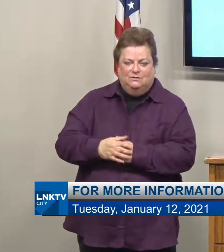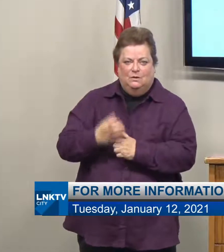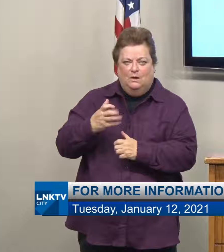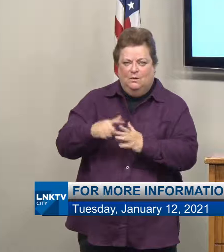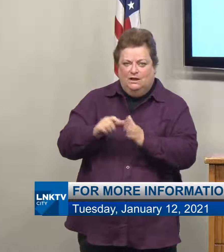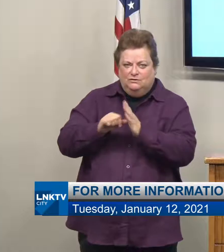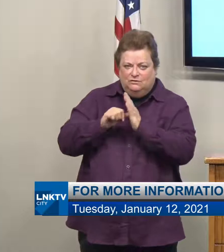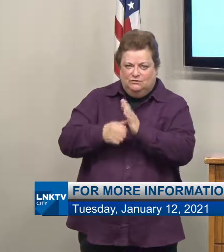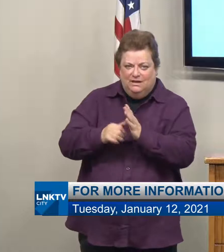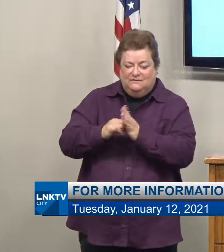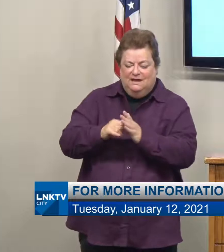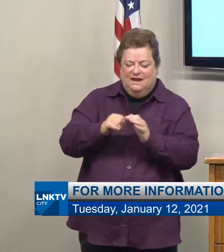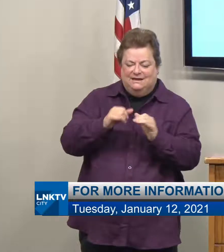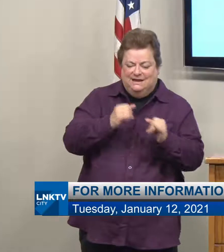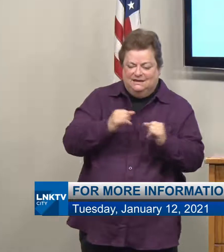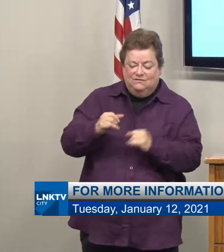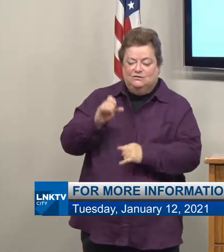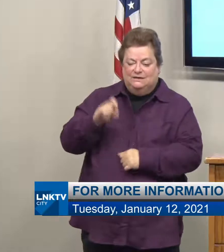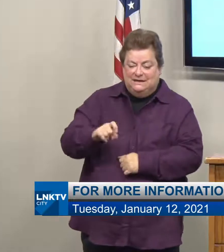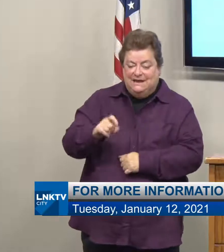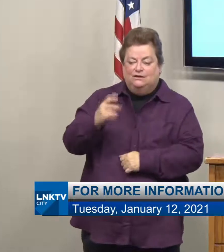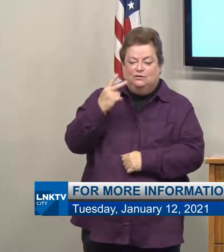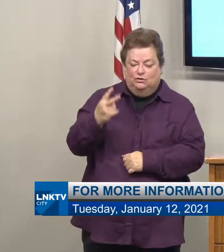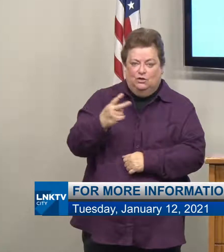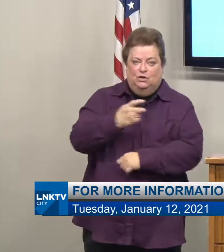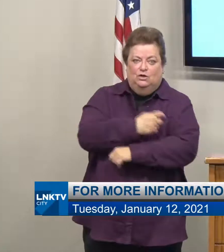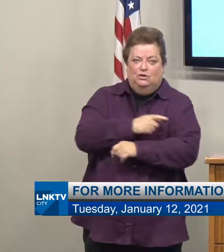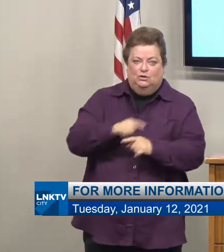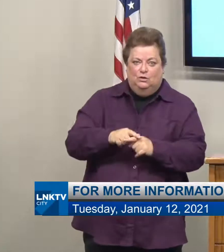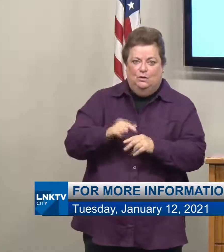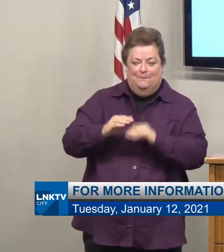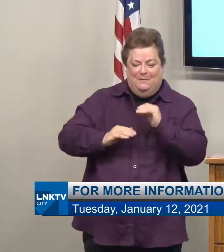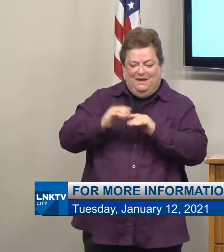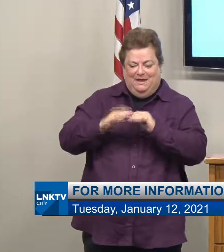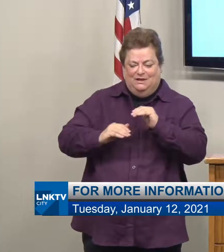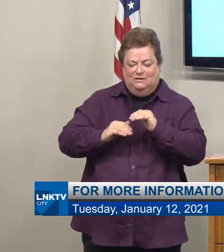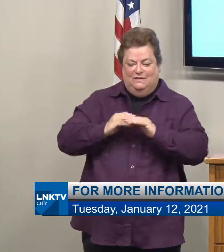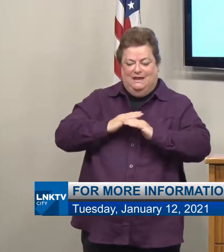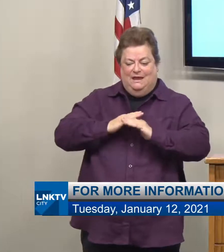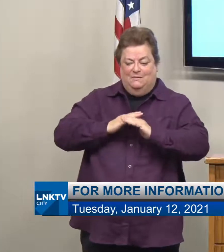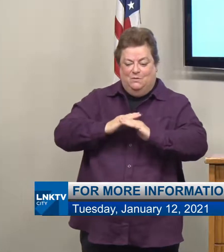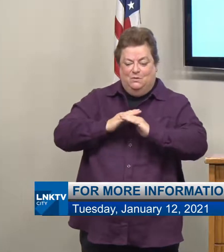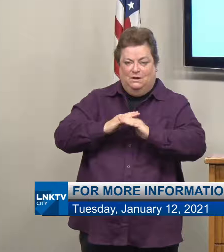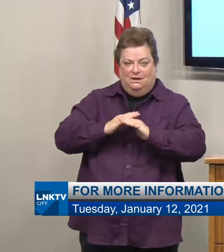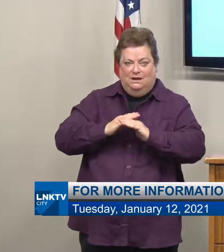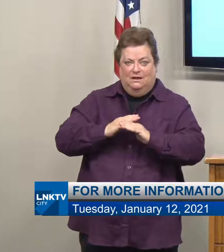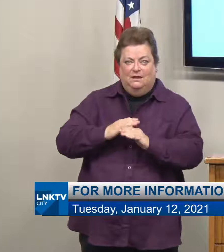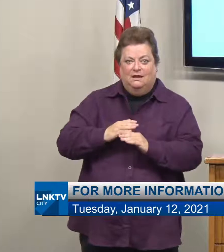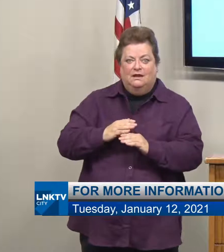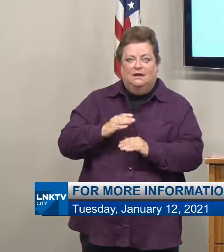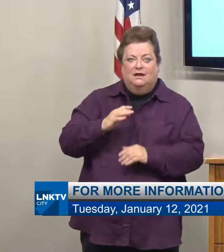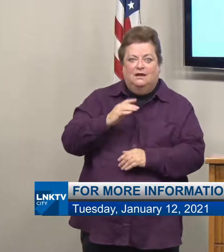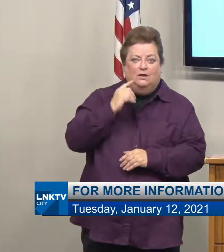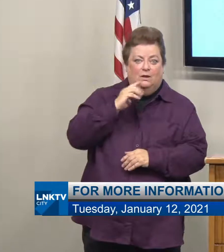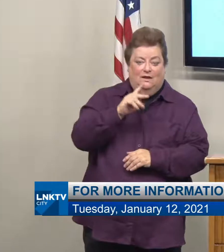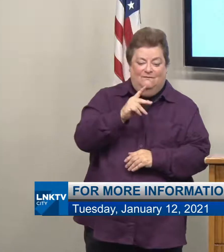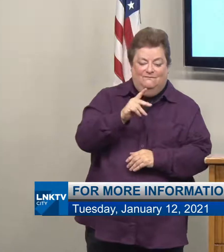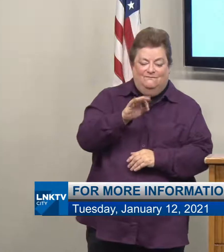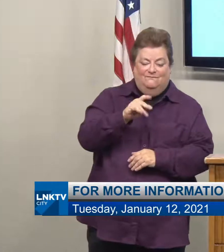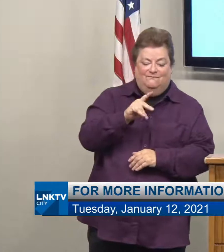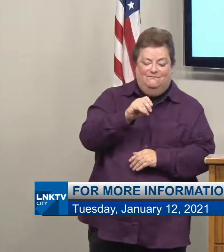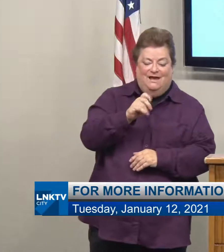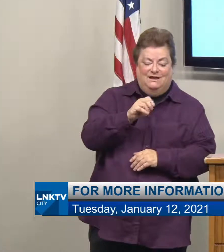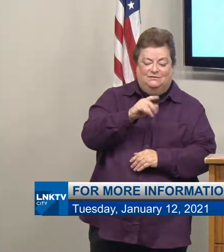that individuals need 2 doses to build a high level of immunity. When you hear that the Pfizer is 95%